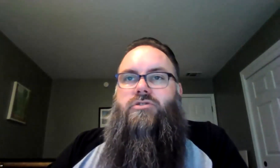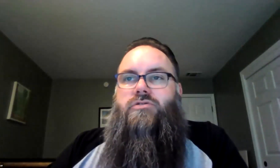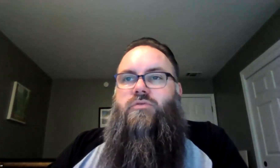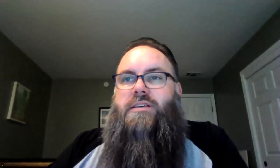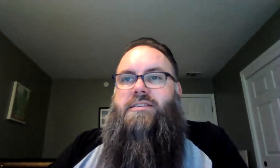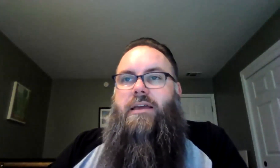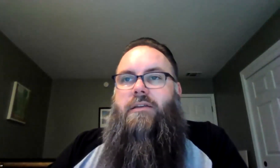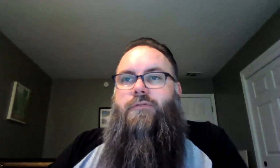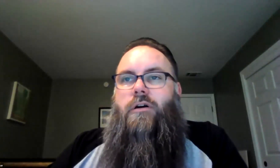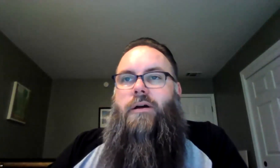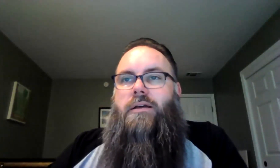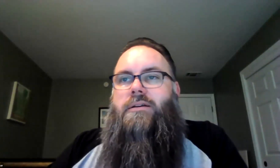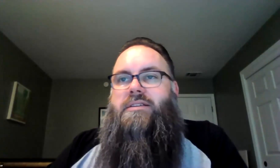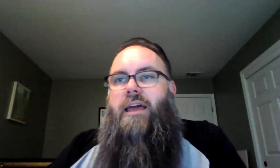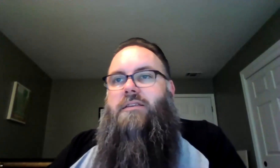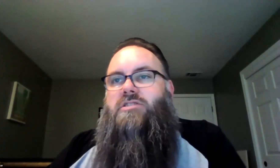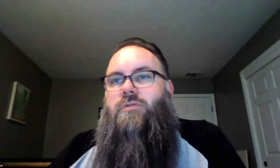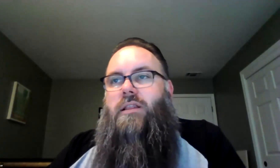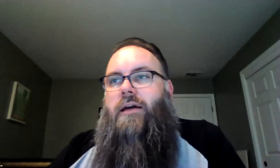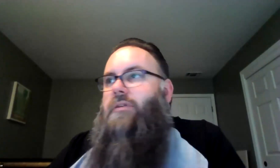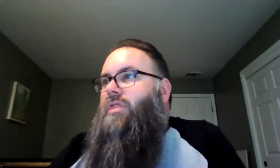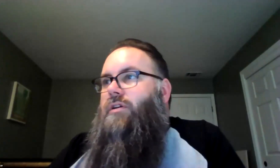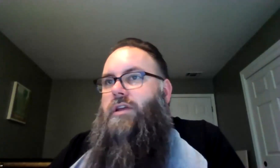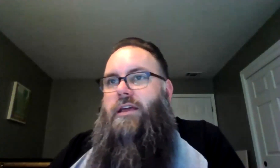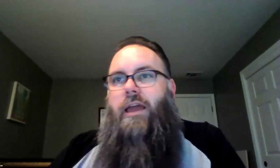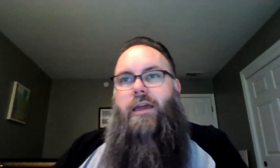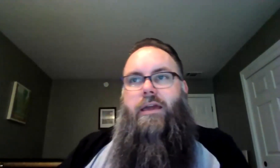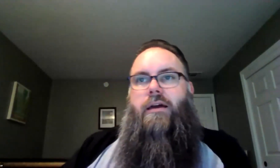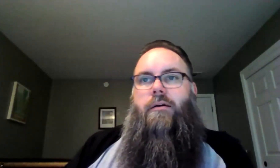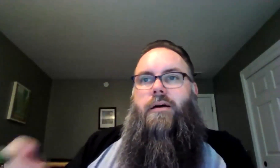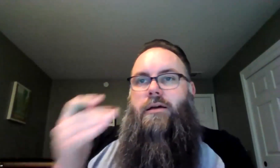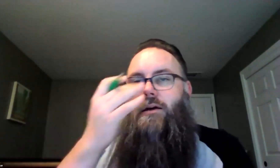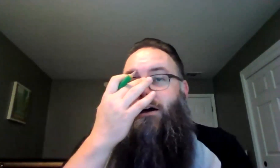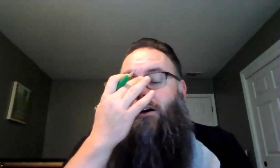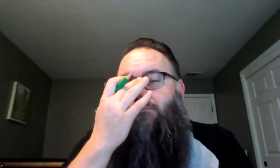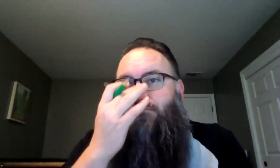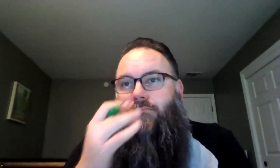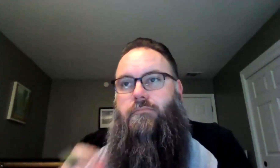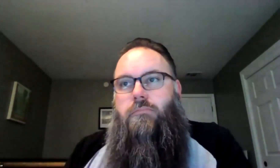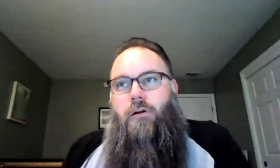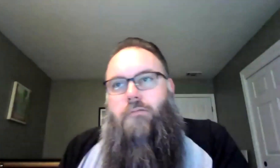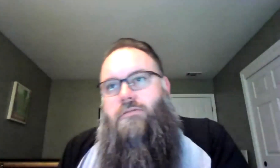on June 22nd from 10 to 11:30 a.m.